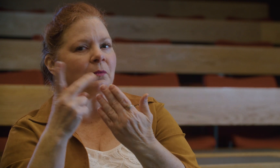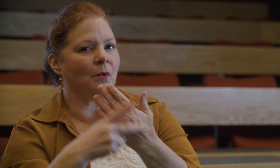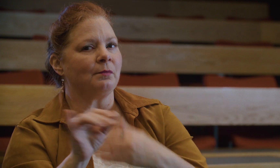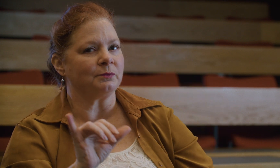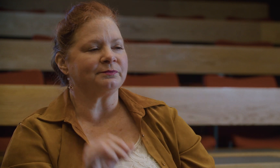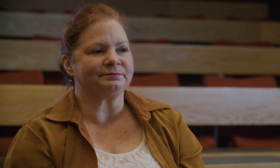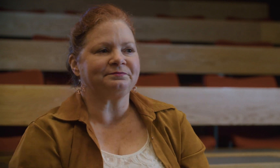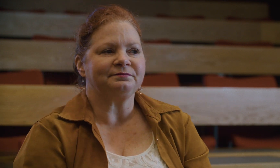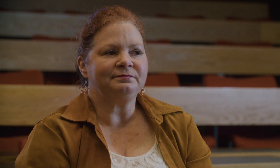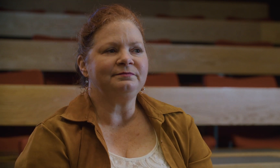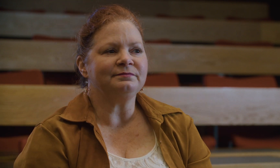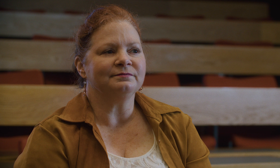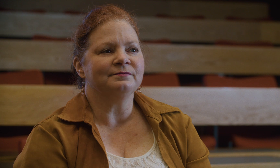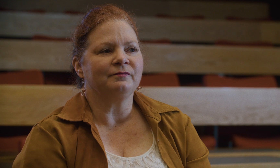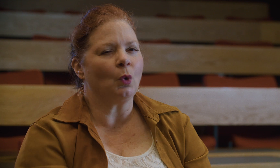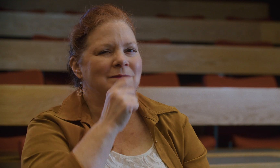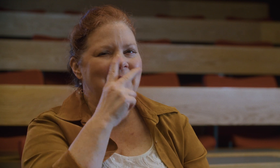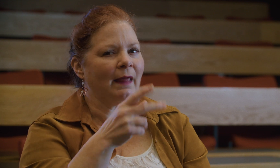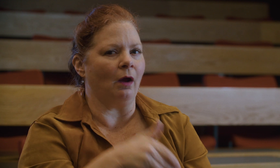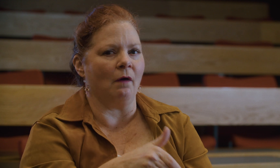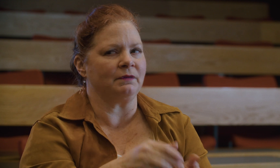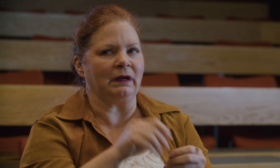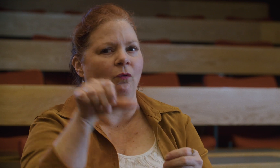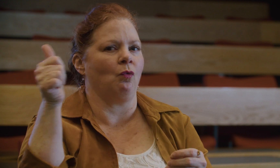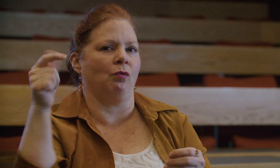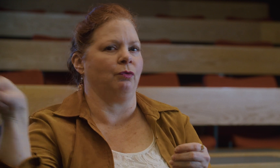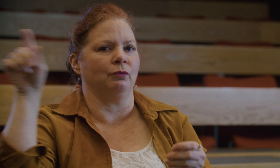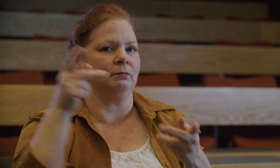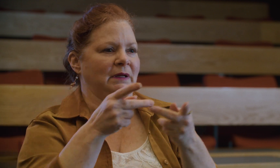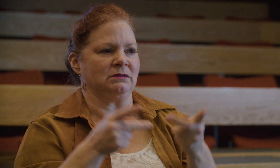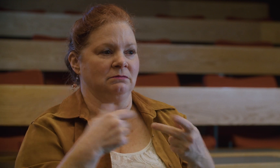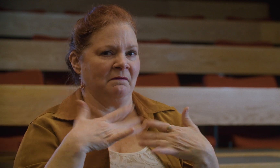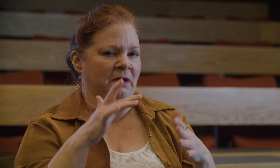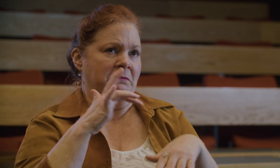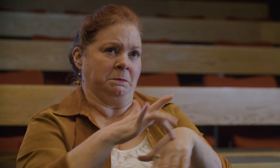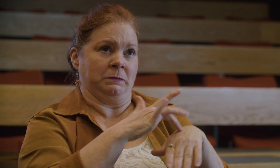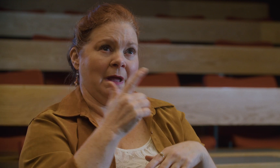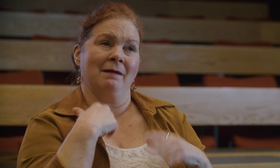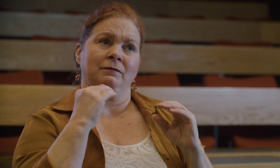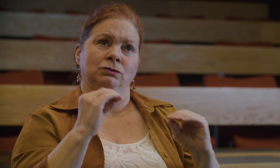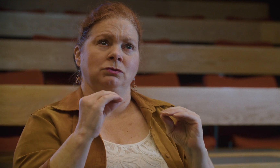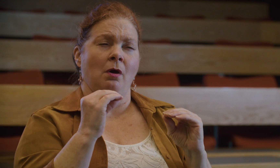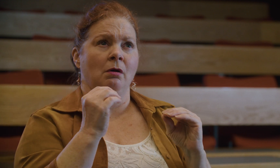investment in the ASL program as well as the interpreting program. You don't see that in other areas. You know, I've